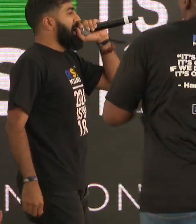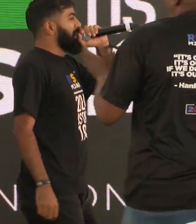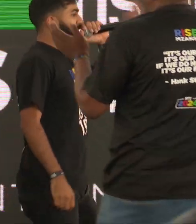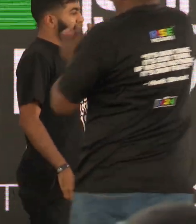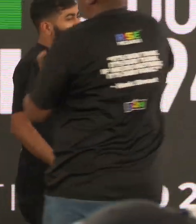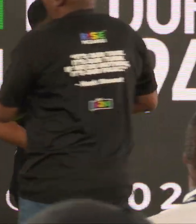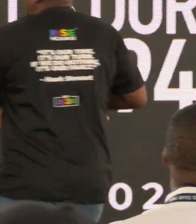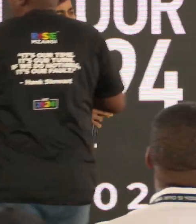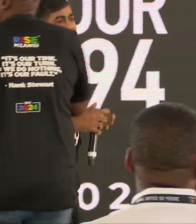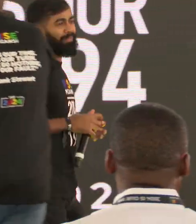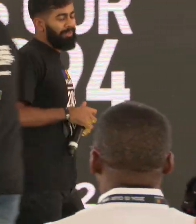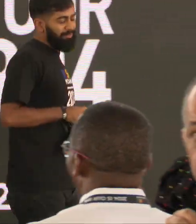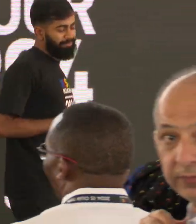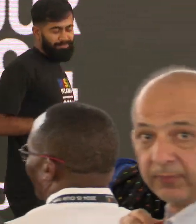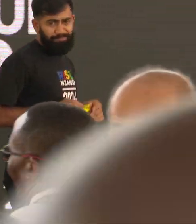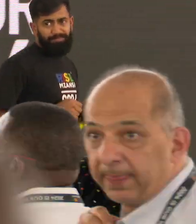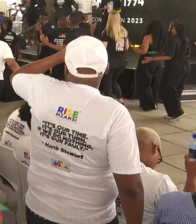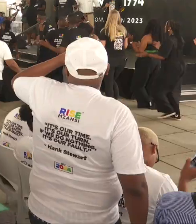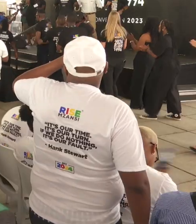Wamukhalelane